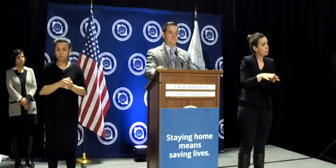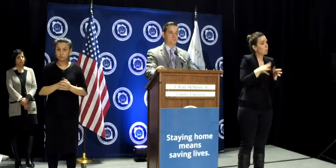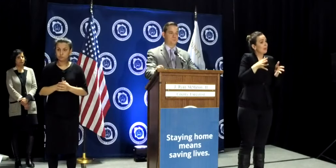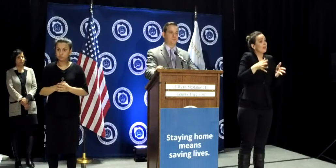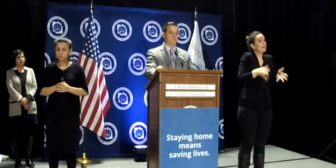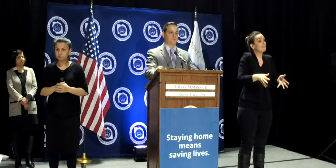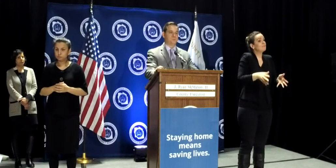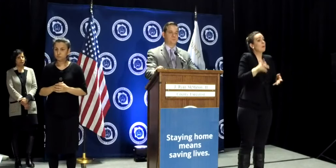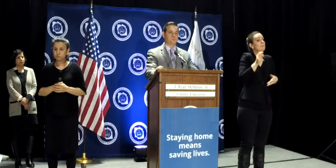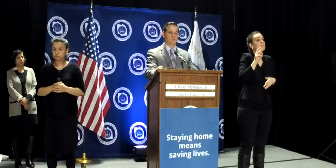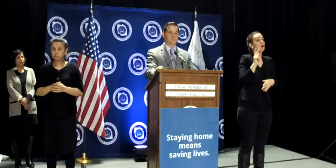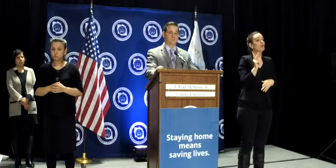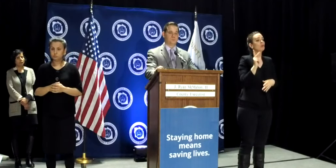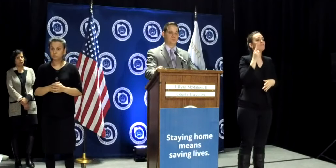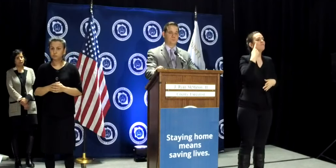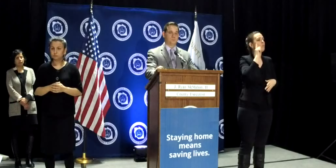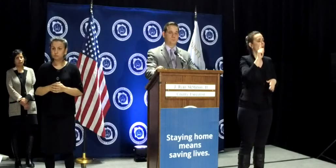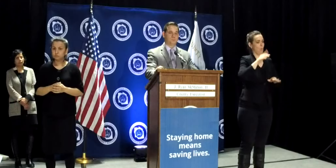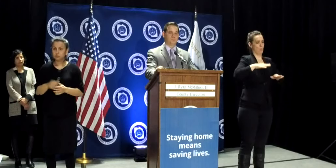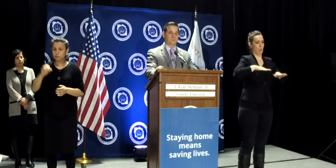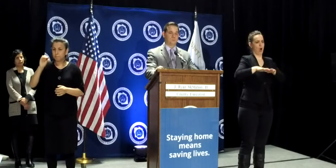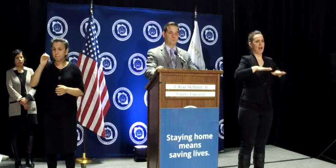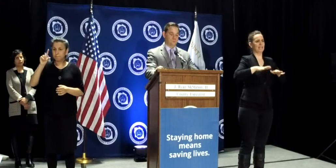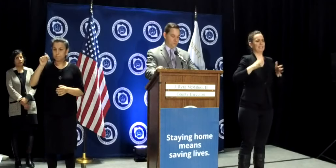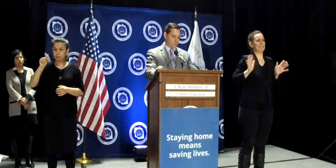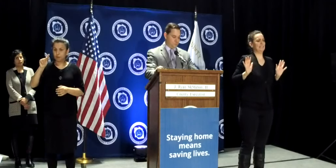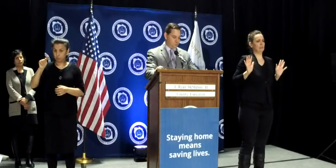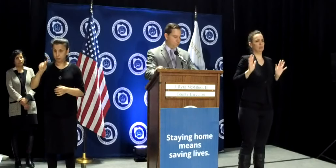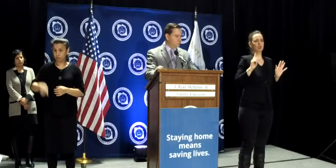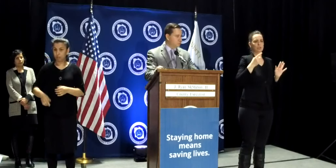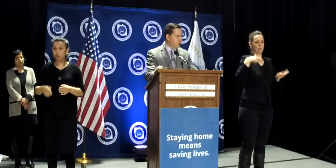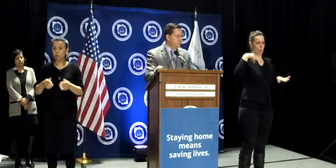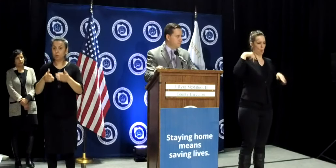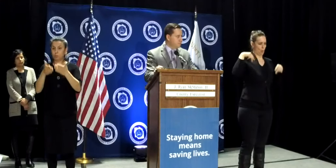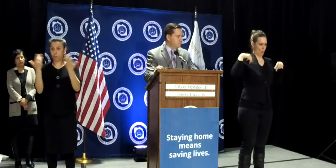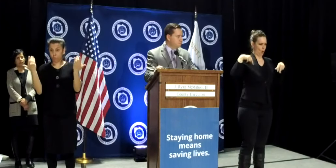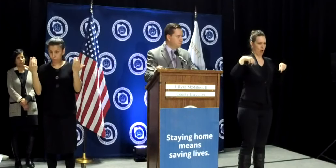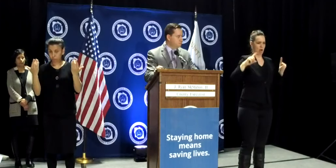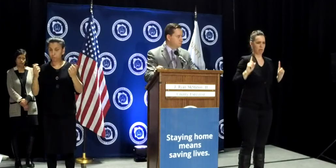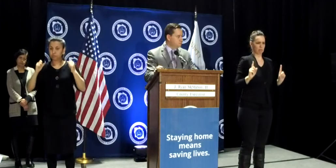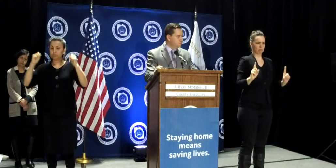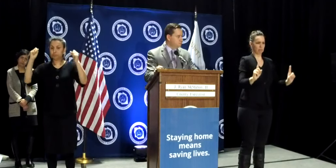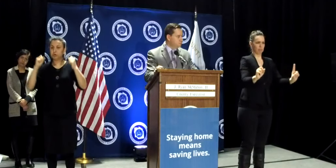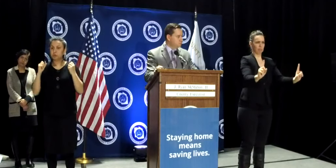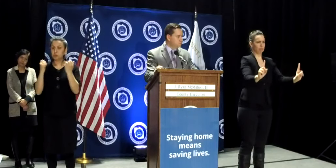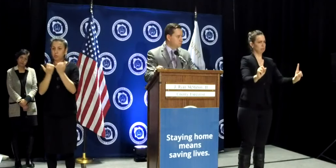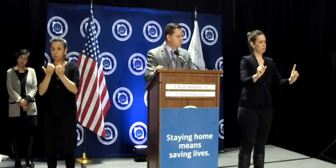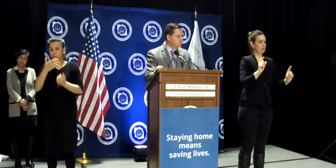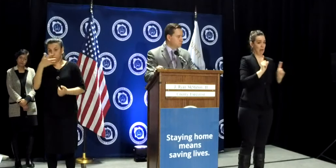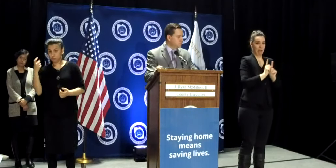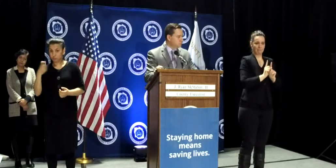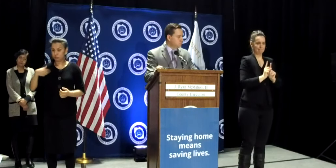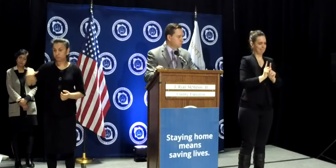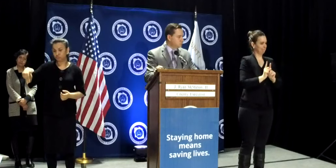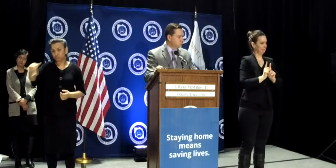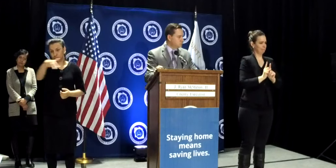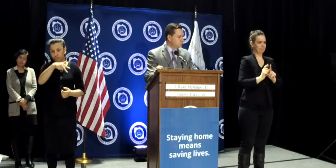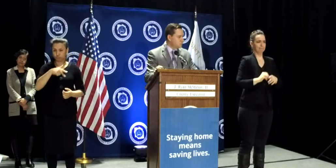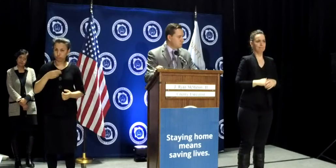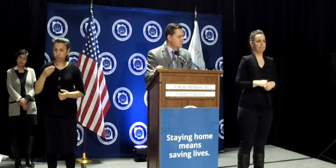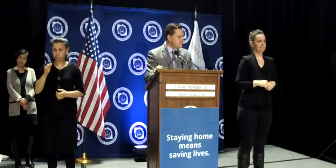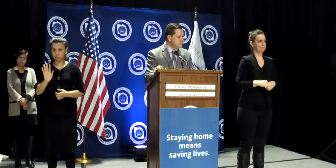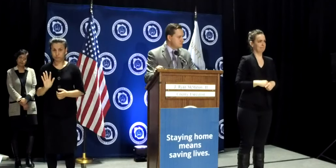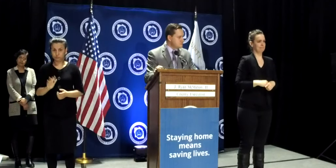well-being. You have the per capita style map on one of the boards. Yeah. Is there a town or a neighborhood cluster